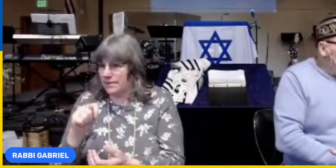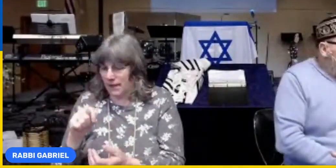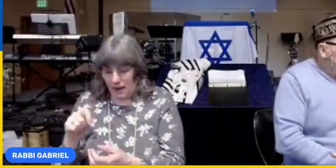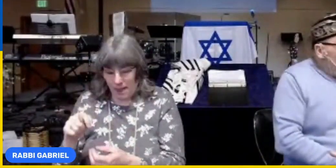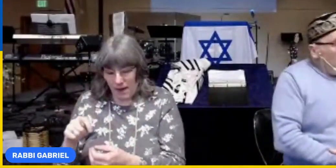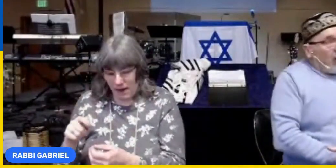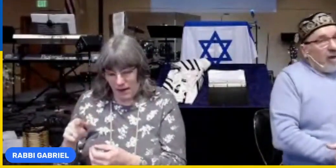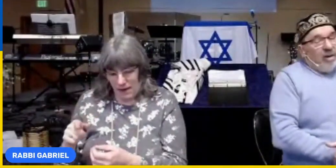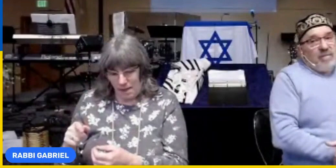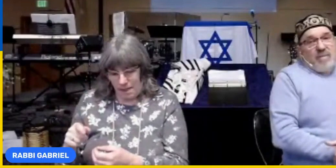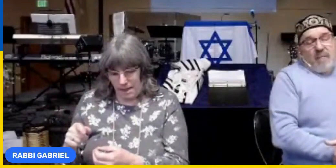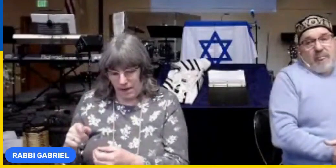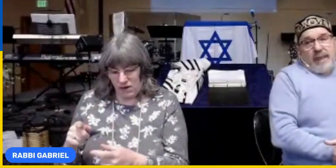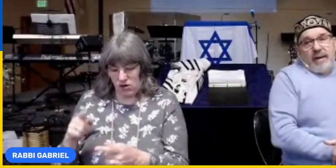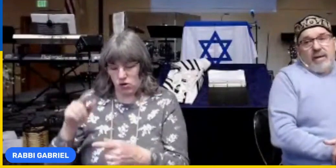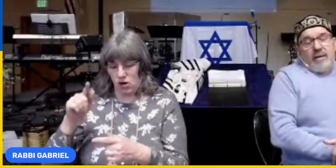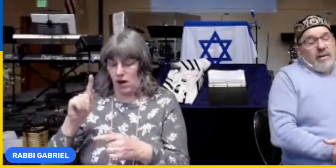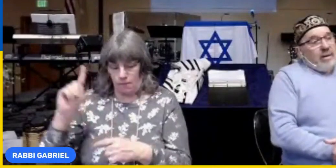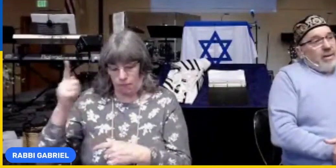is about